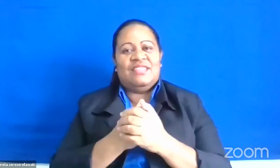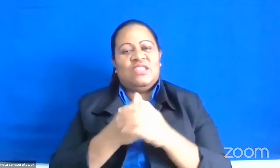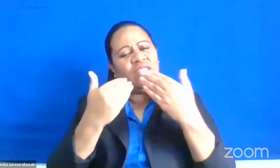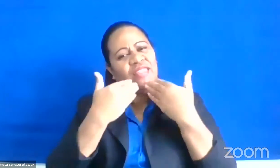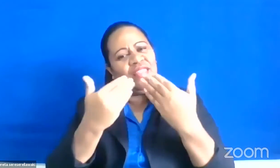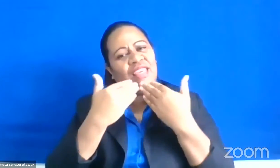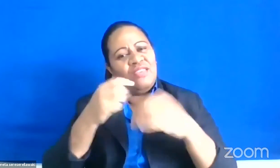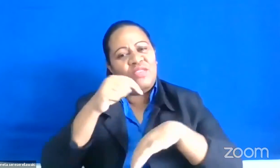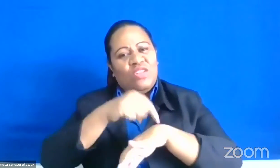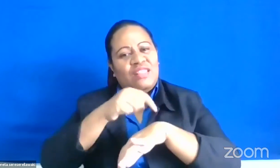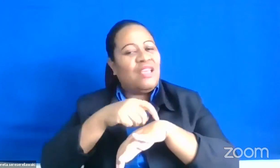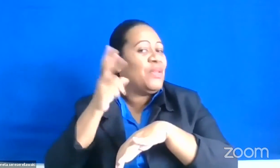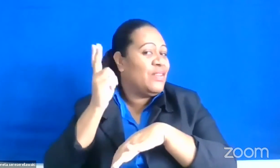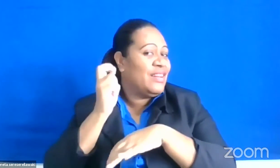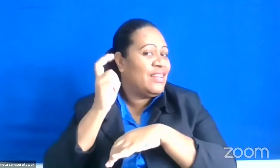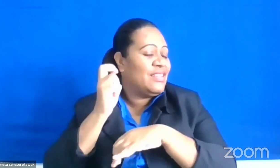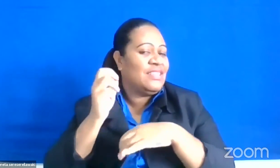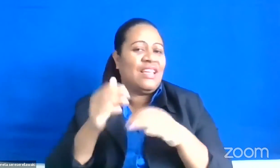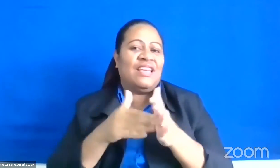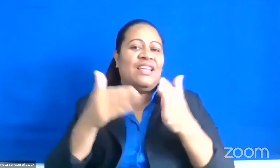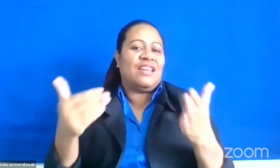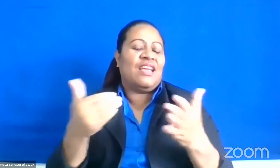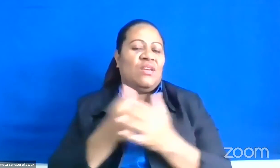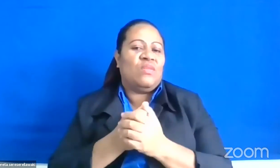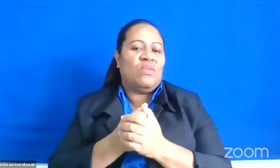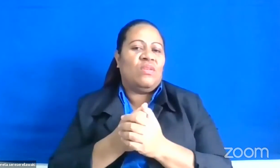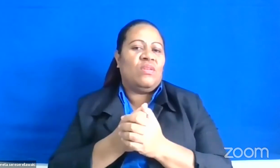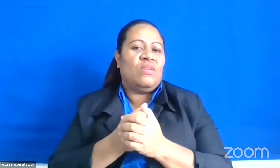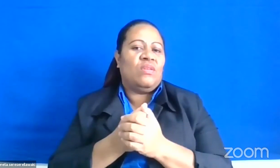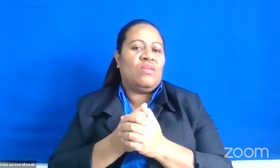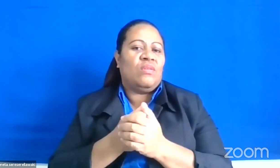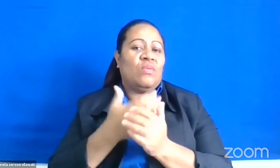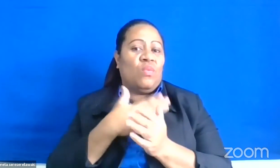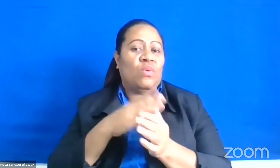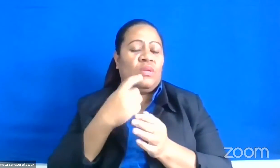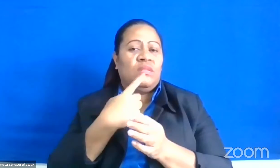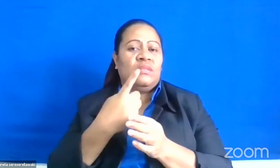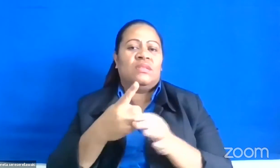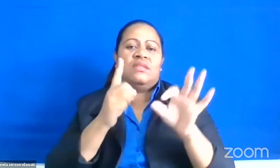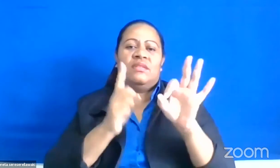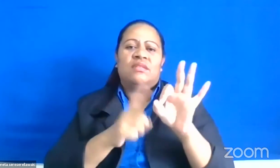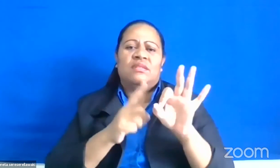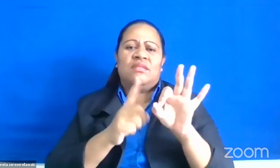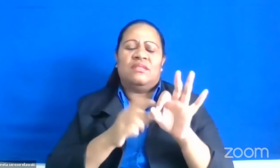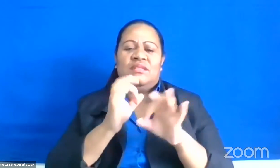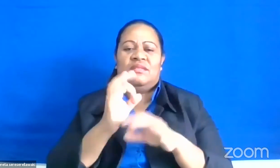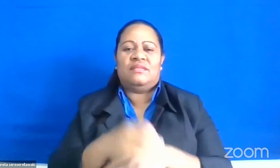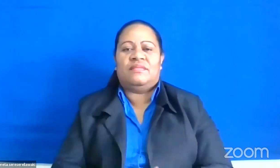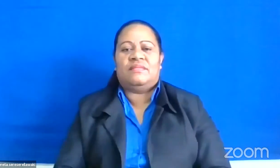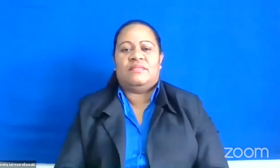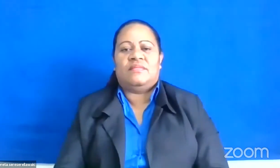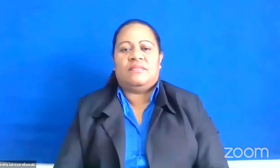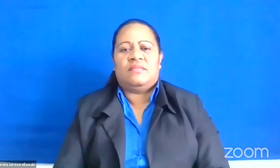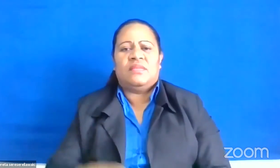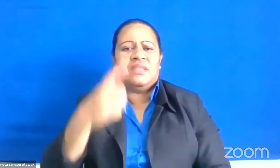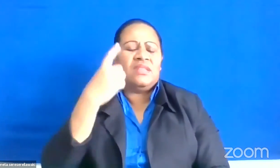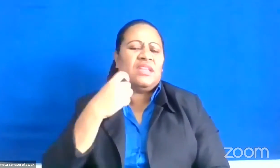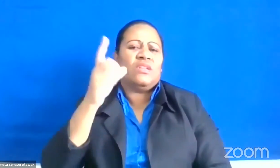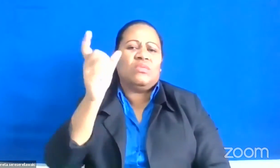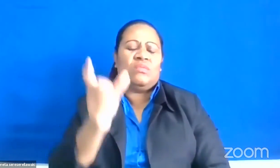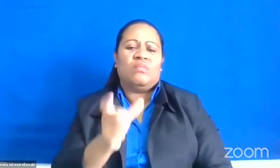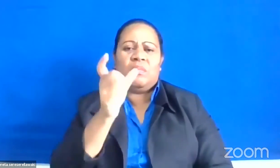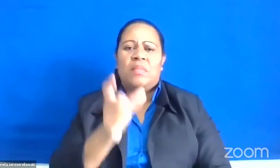time in listening and now we would like to move into the q a session we have been trying to get the questions across